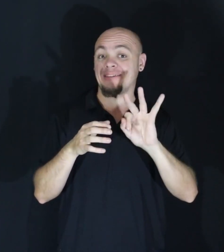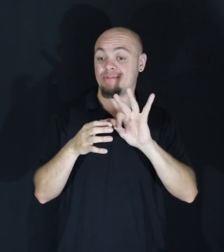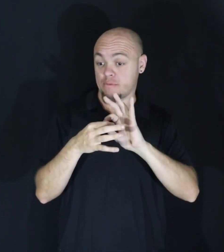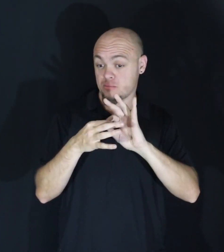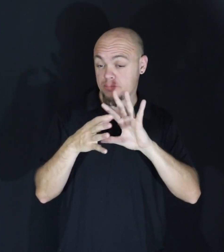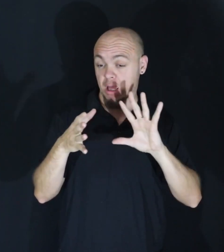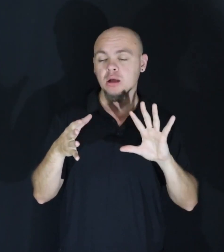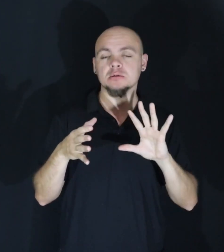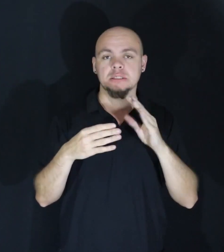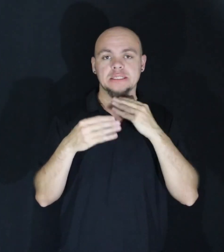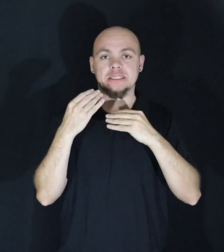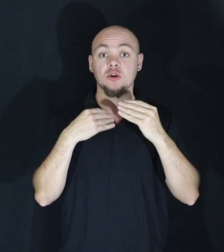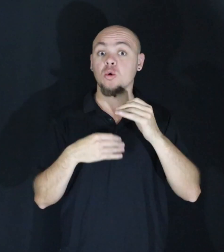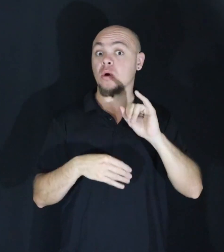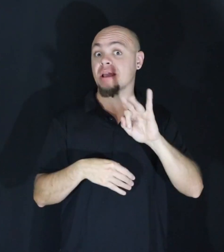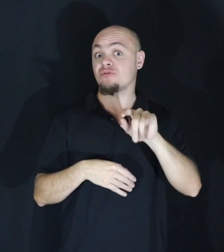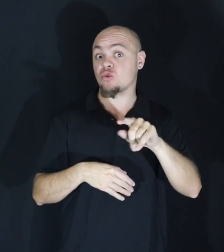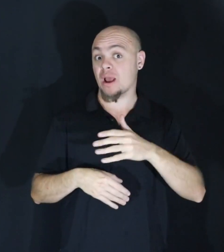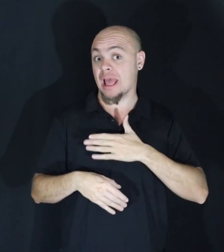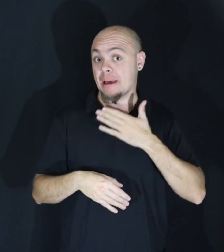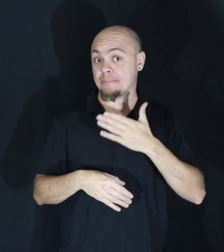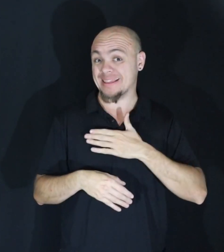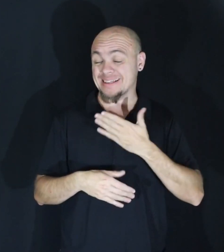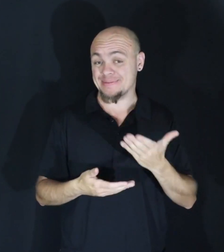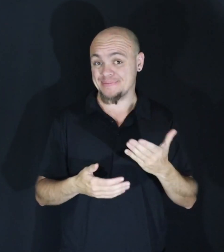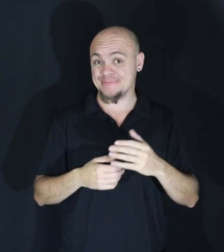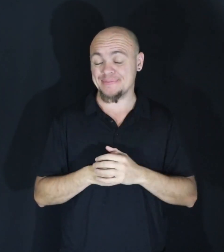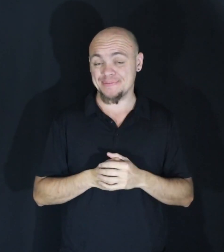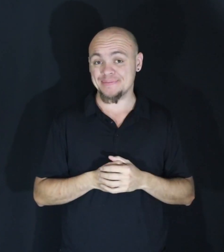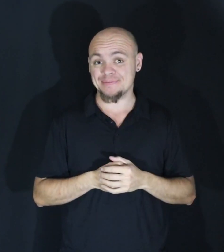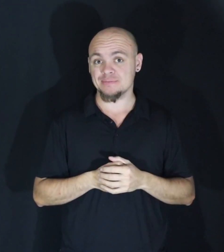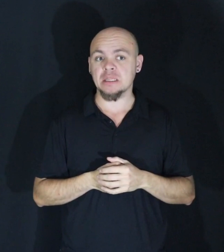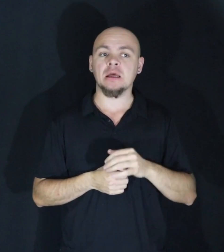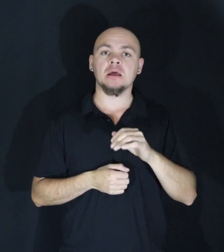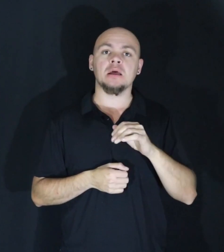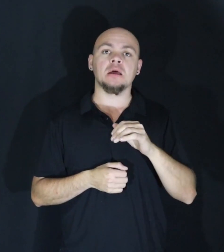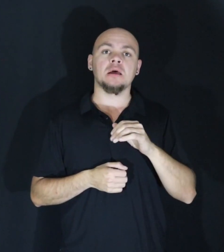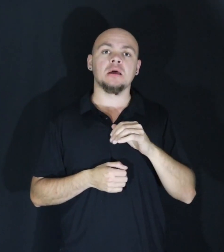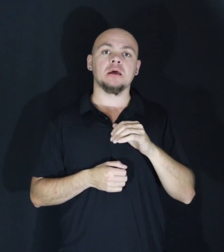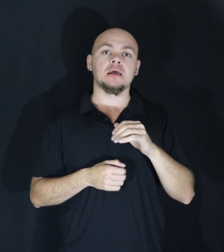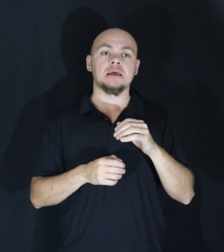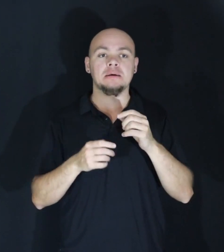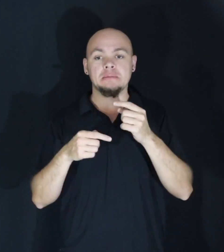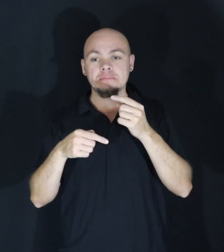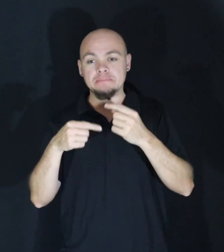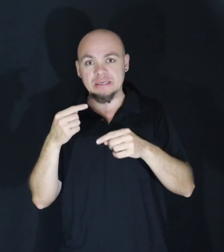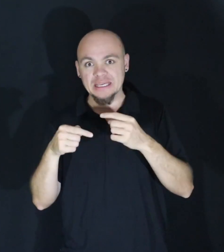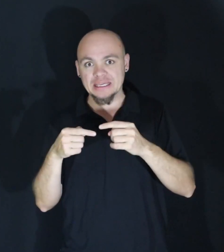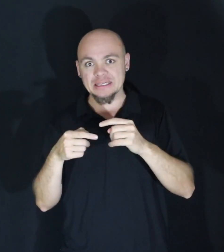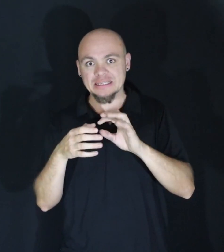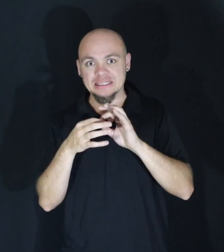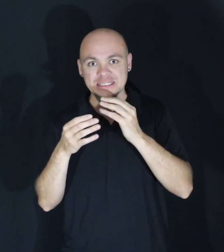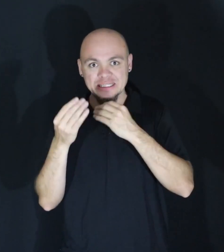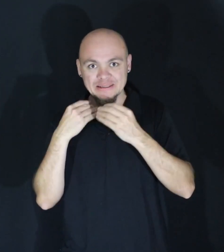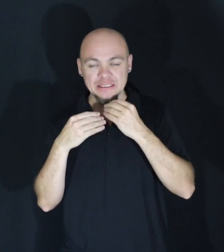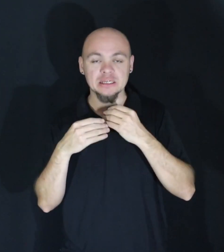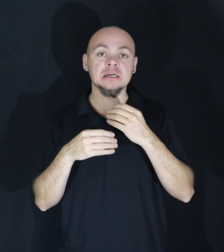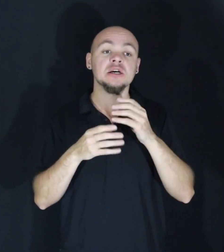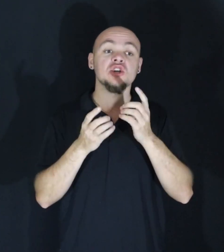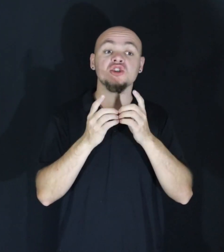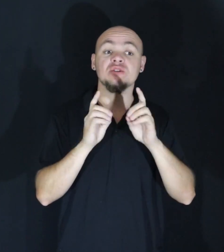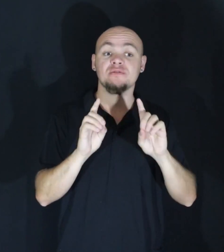even happy. Enter bickering binging, divorce devouring,